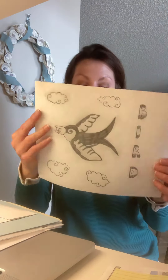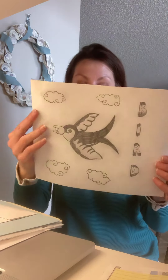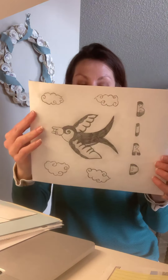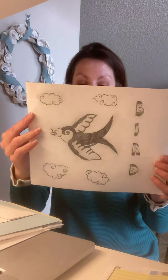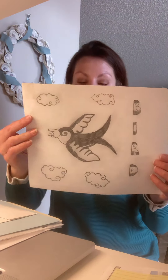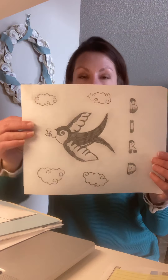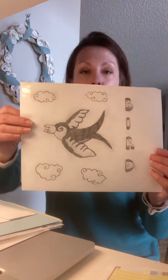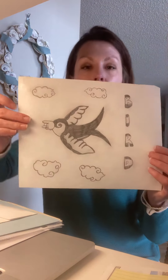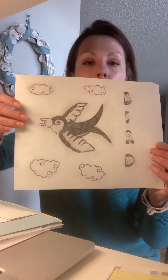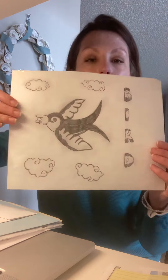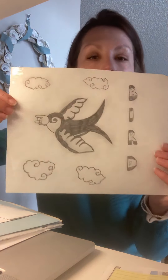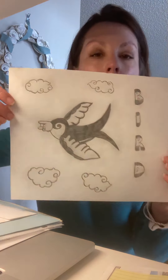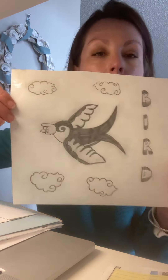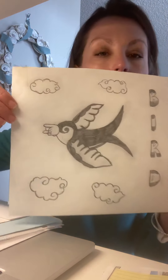incorporated it into her art.